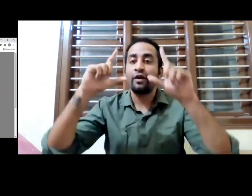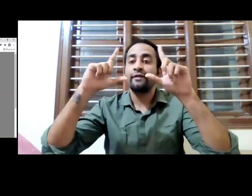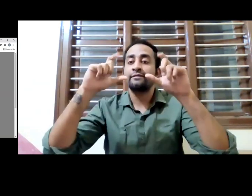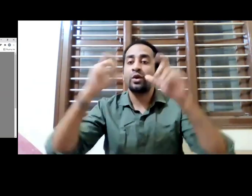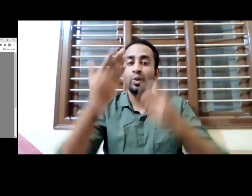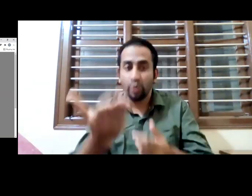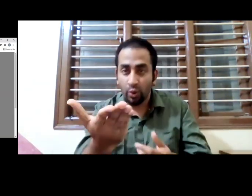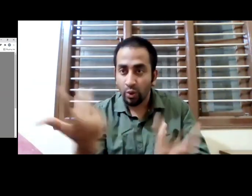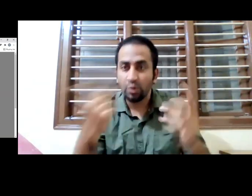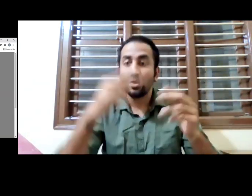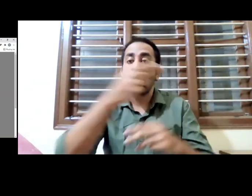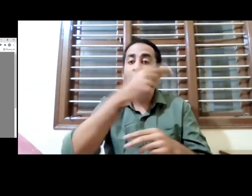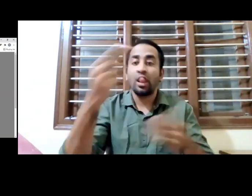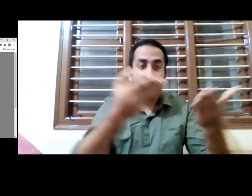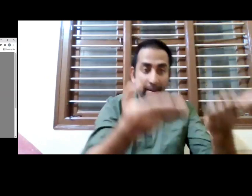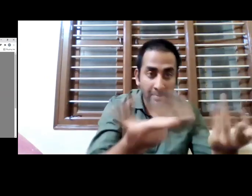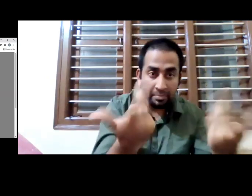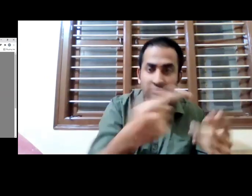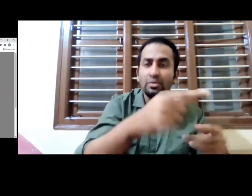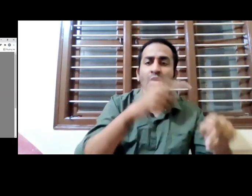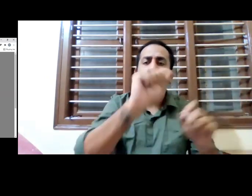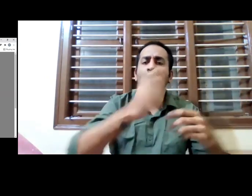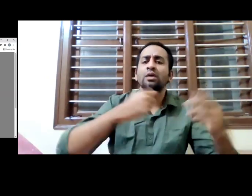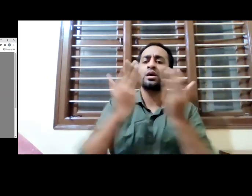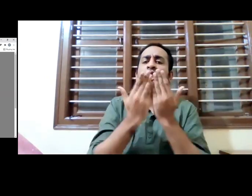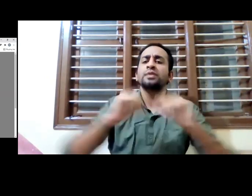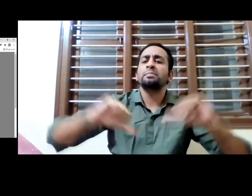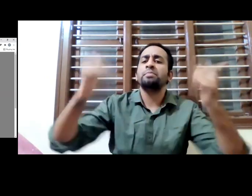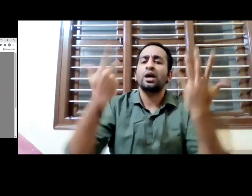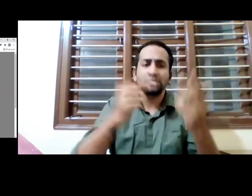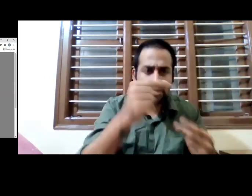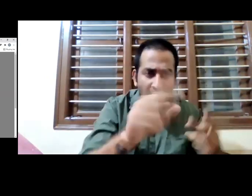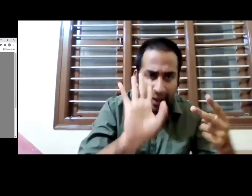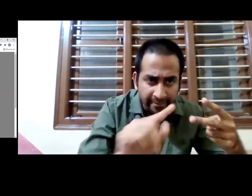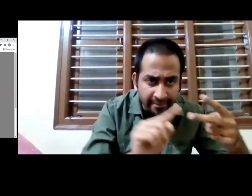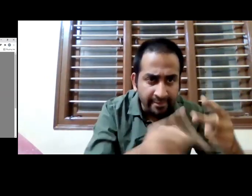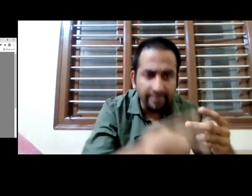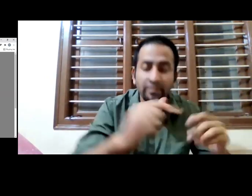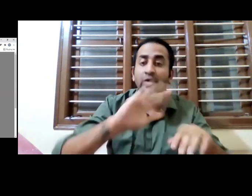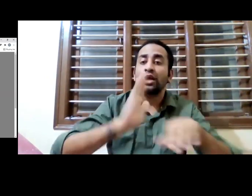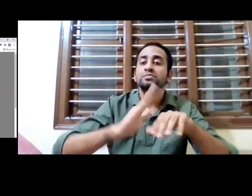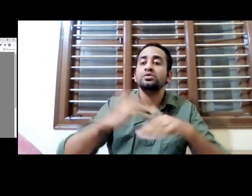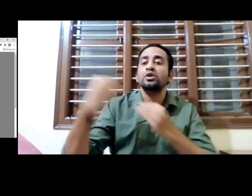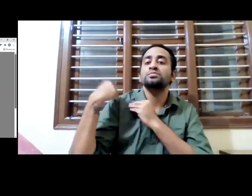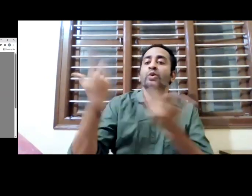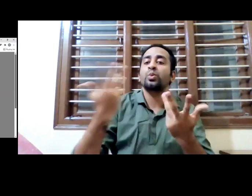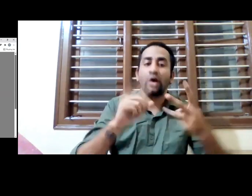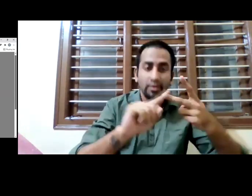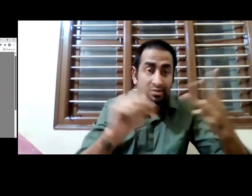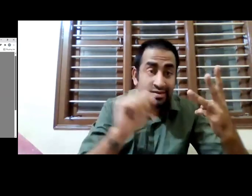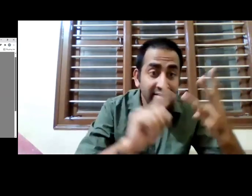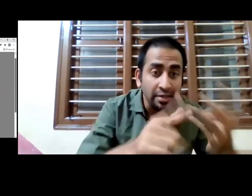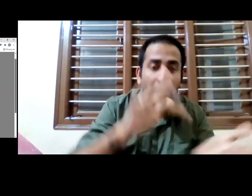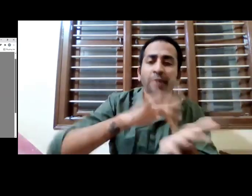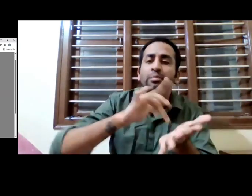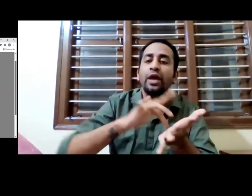Okay, so now you see on screen, there's a picture of the person, there's name of the person, and what the person's qualification